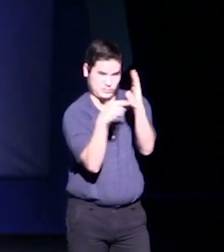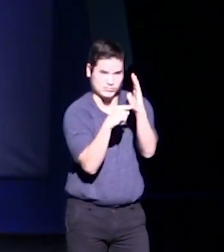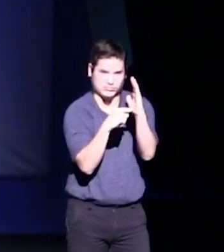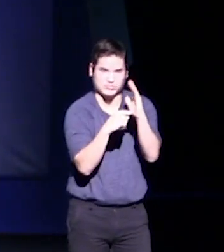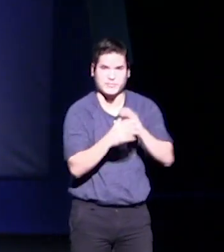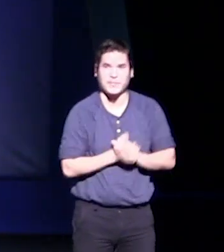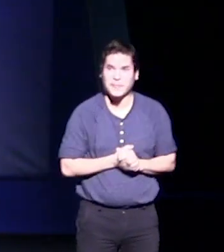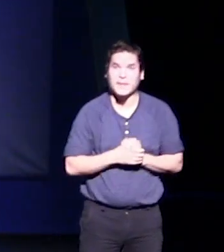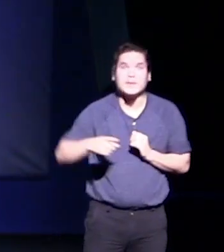published it.